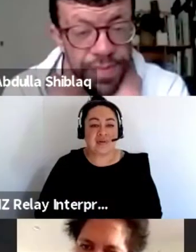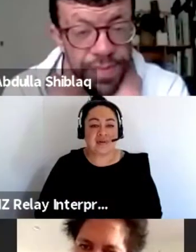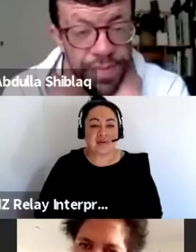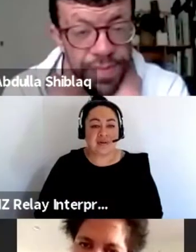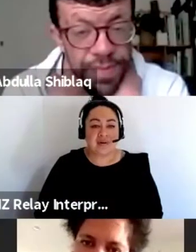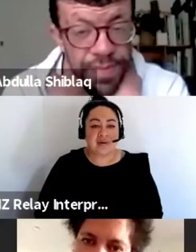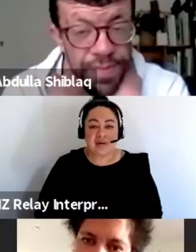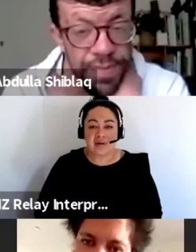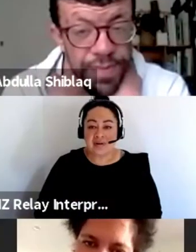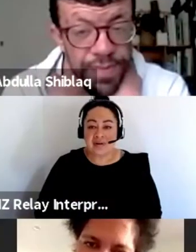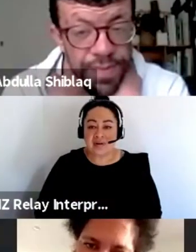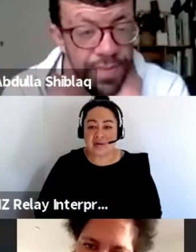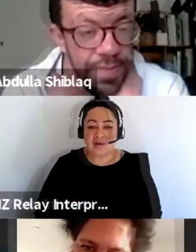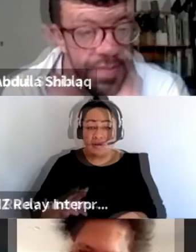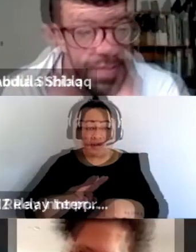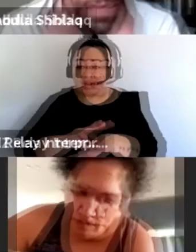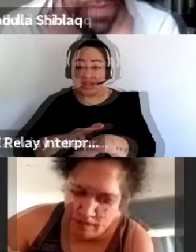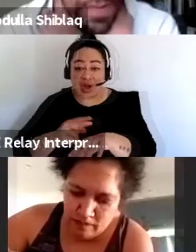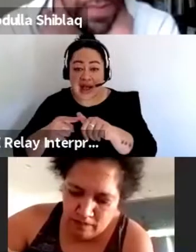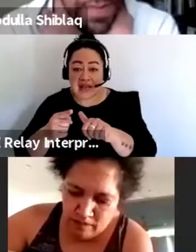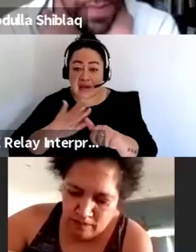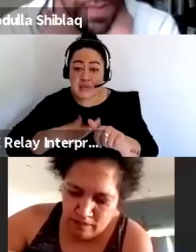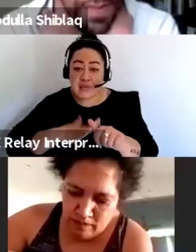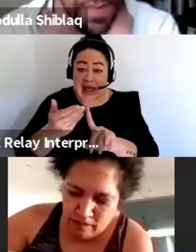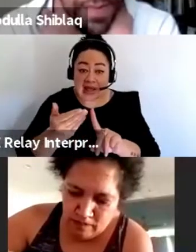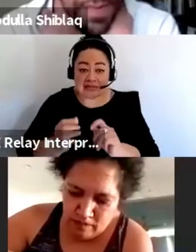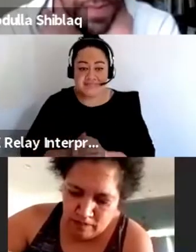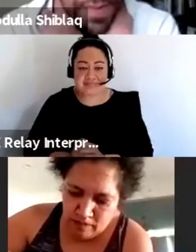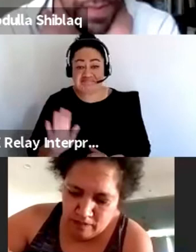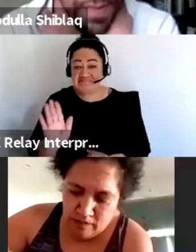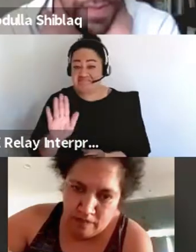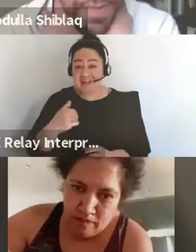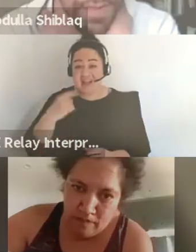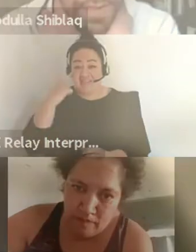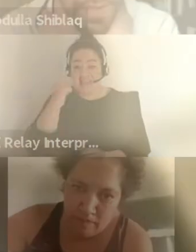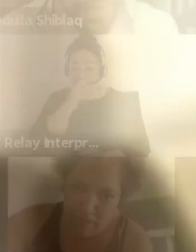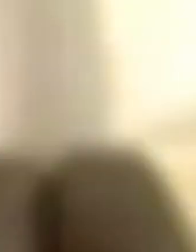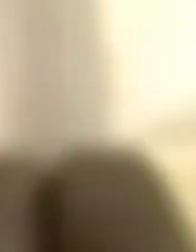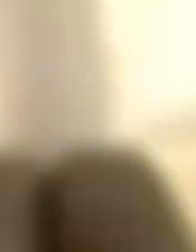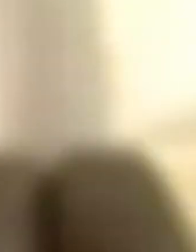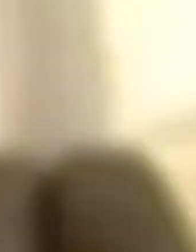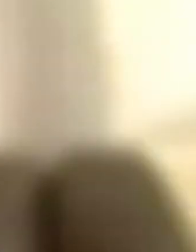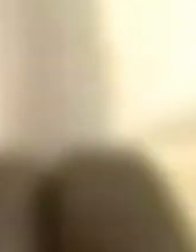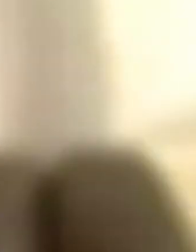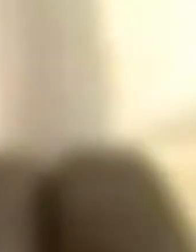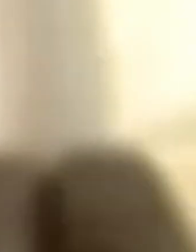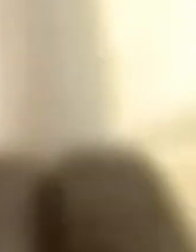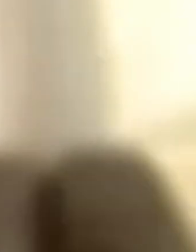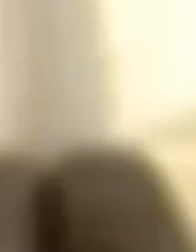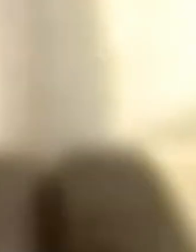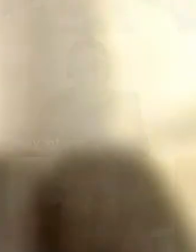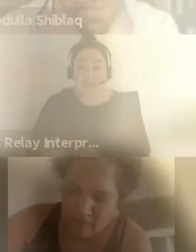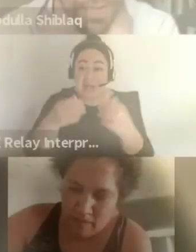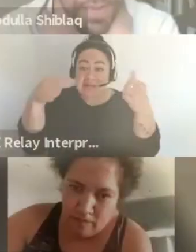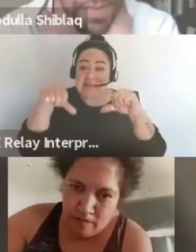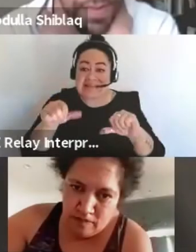Anything to add, Anthony? No, I think Lily covered it all. Ka pai. Dana, you